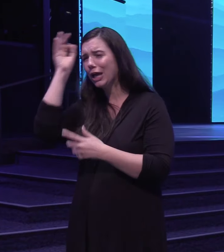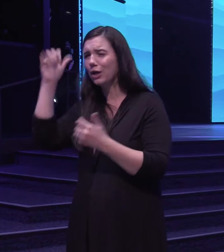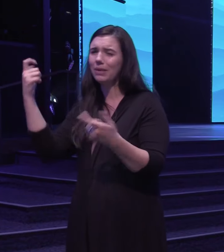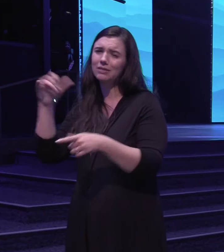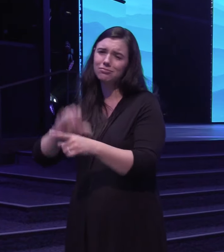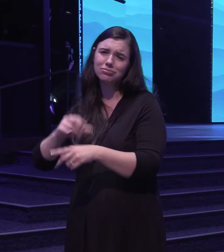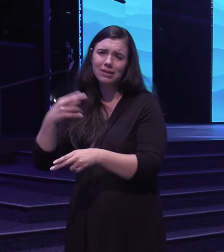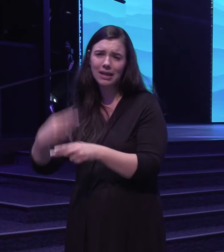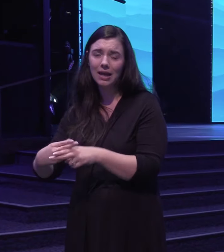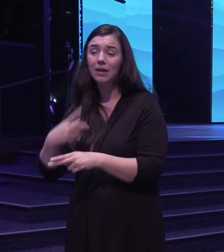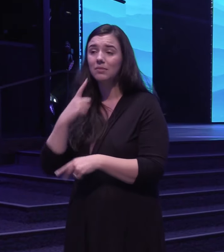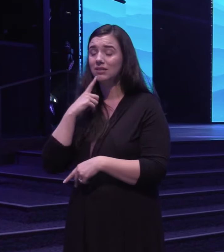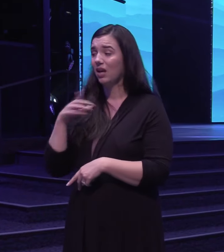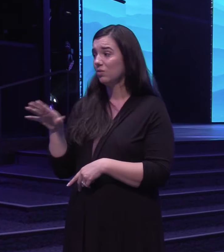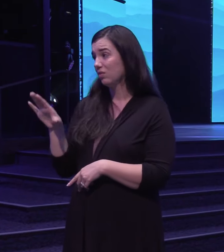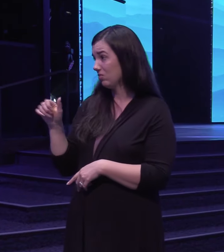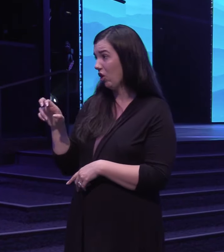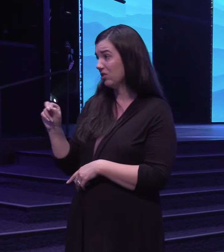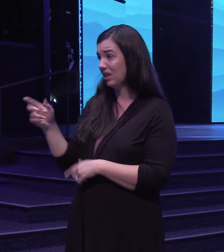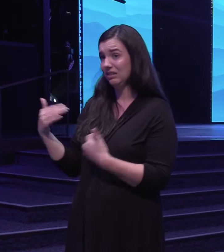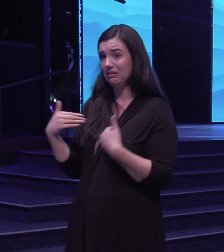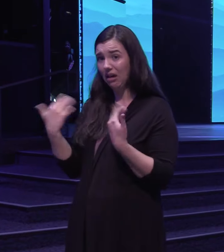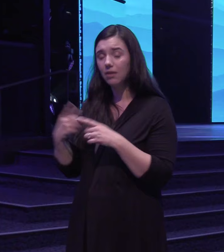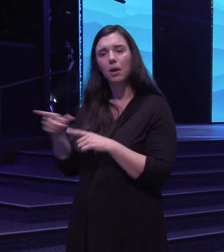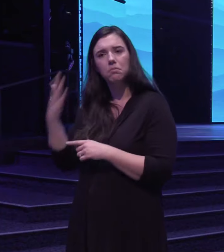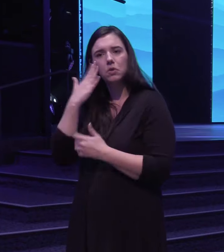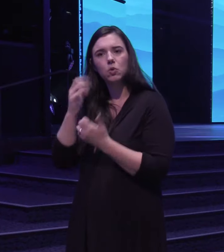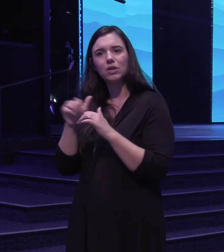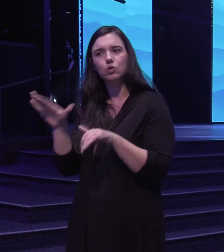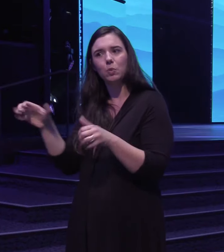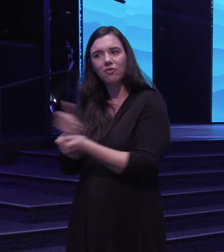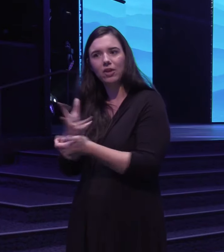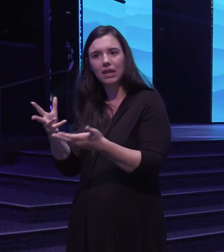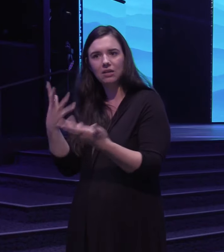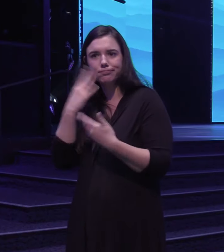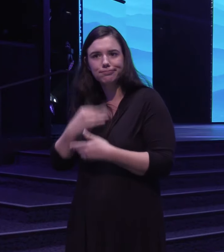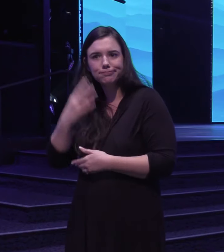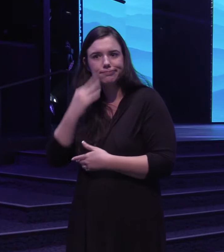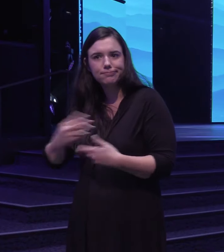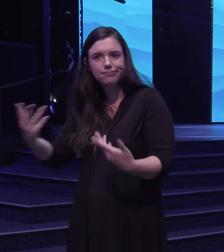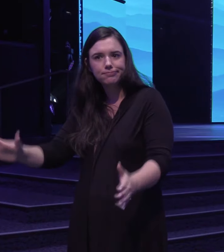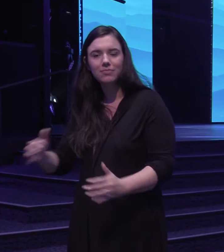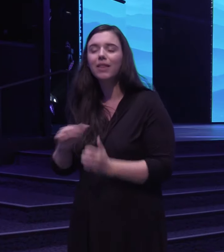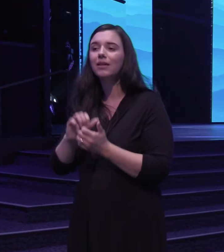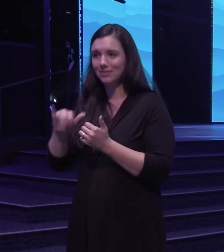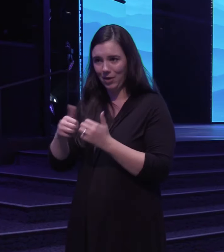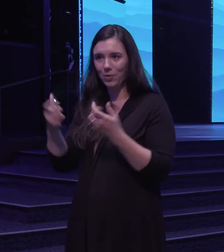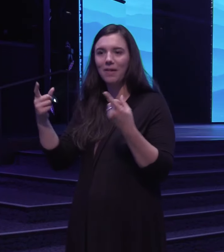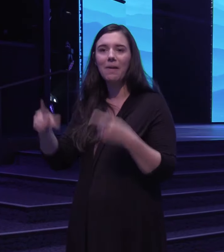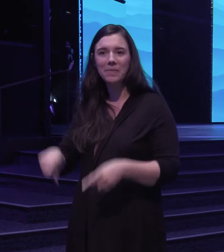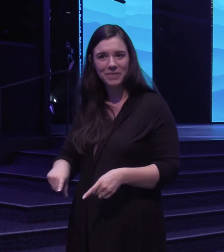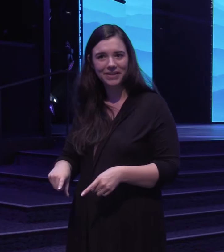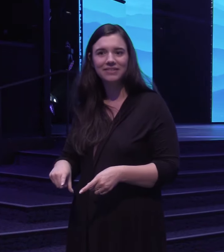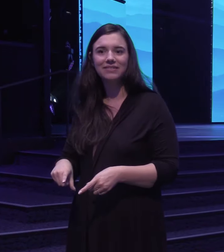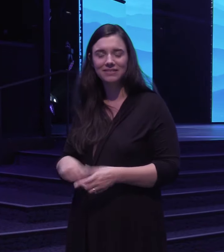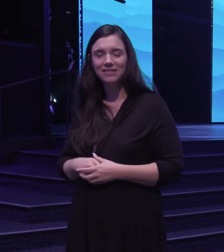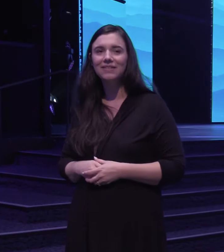name. And they said, well, Carson's very young, but he knows how to do everything. And that's how it happened. You